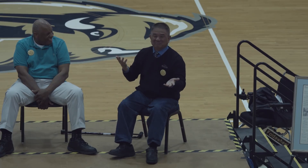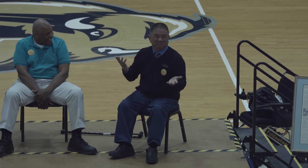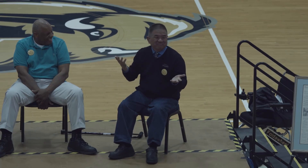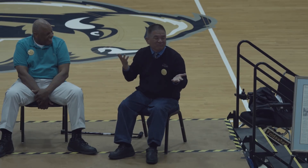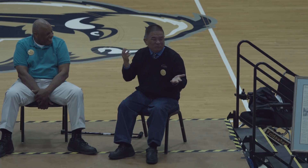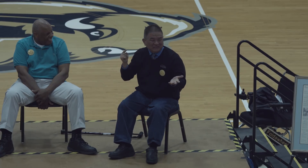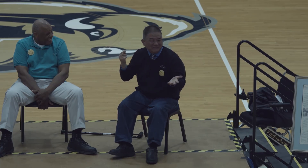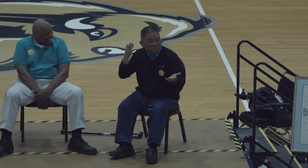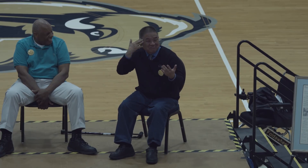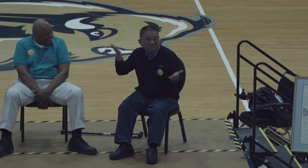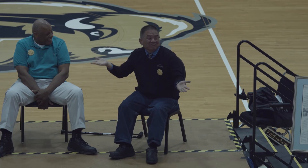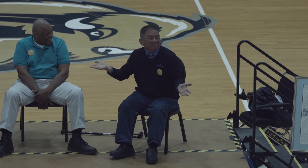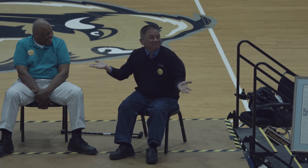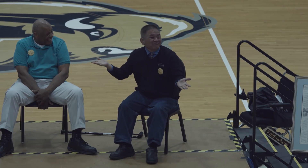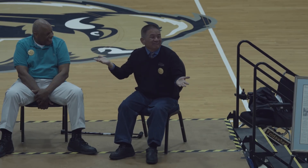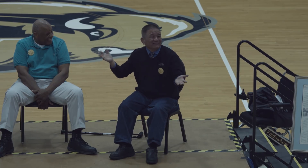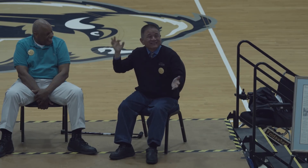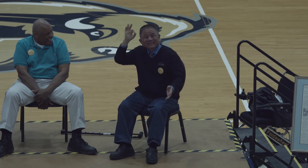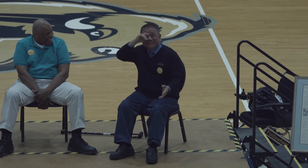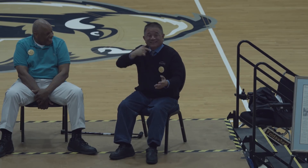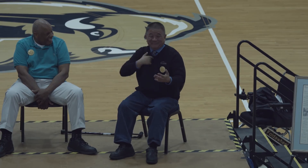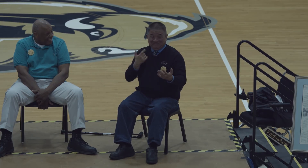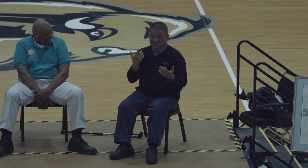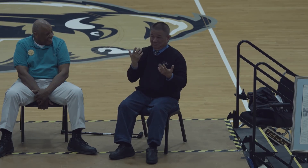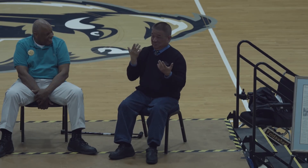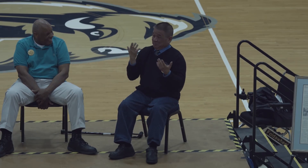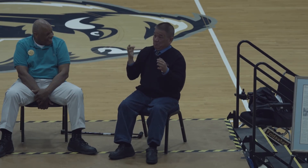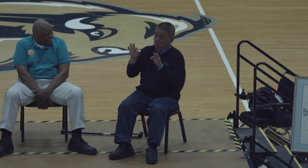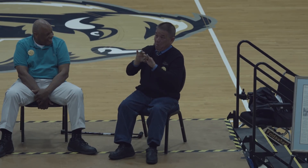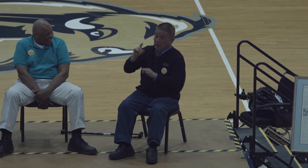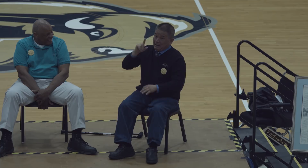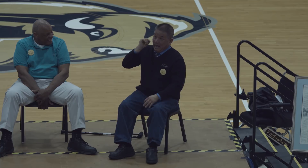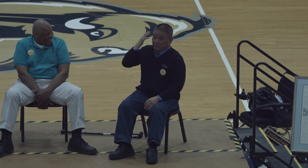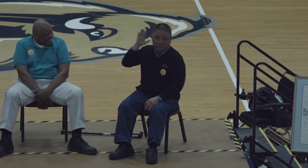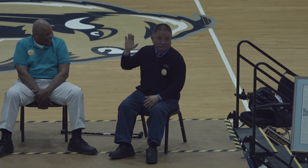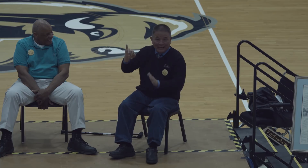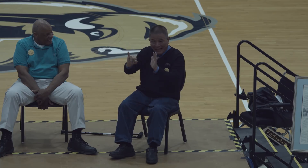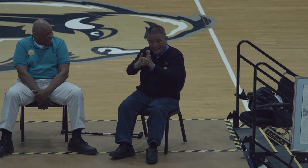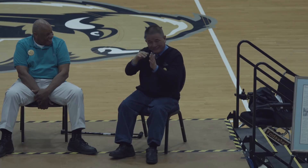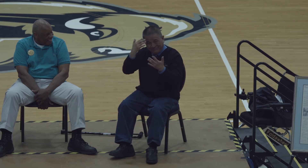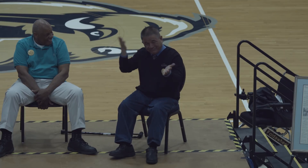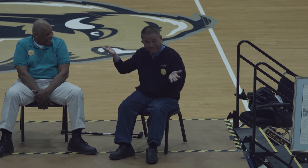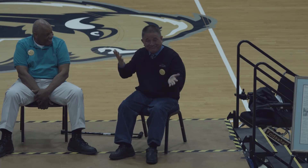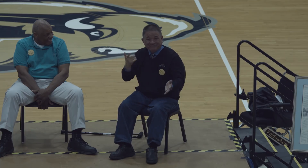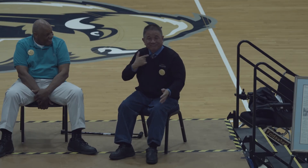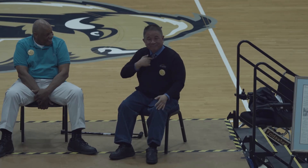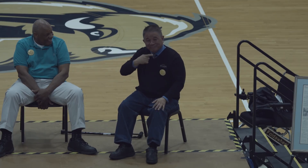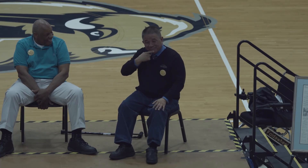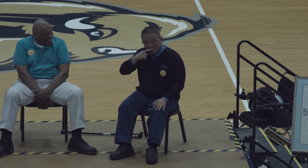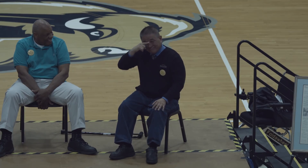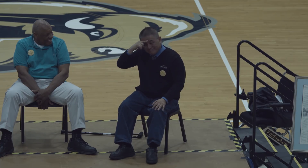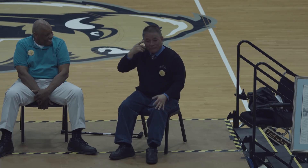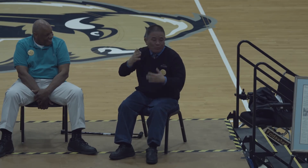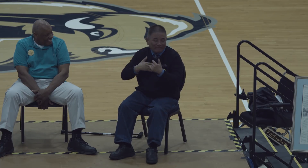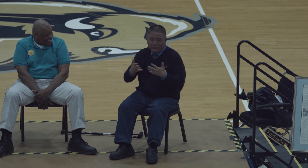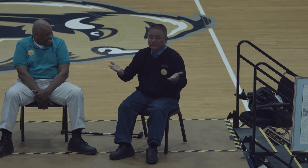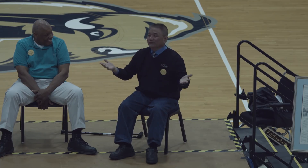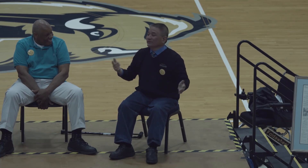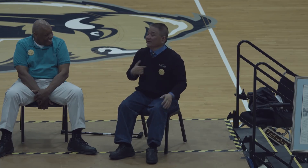day of the protest, I didn't really know what this was all about. You know, I really didn't. I didn't have that sense of deaf identity.